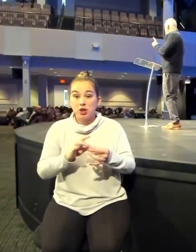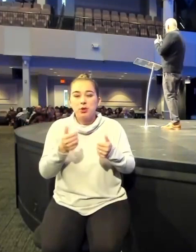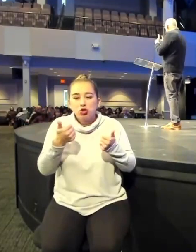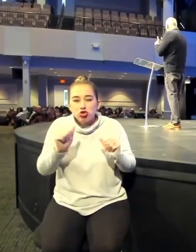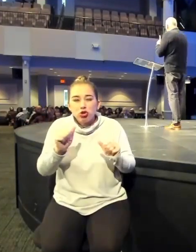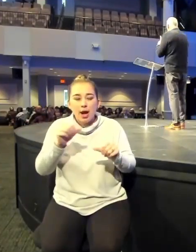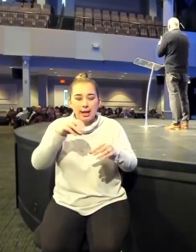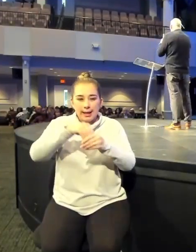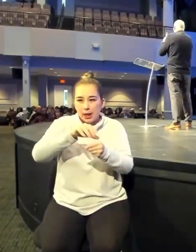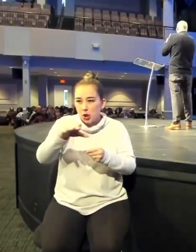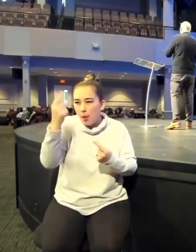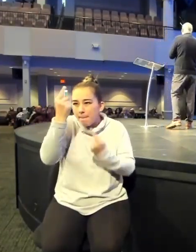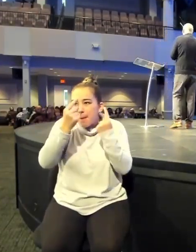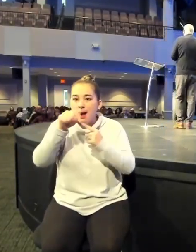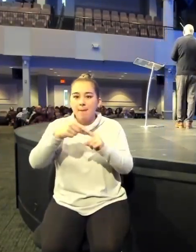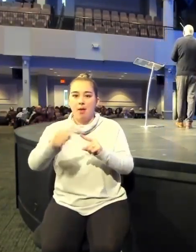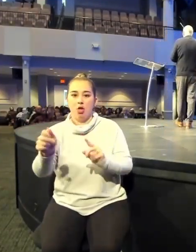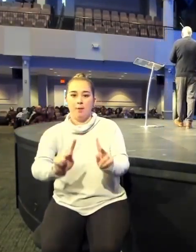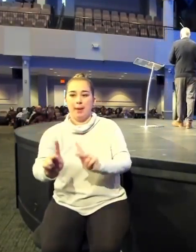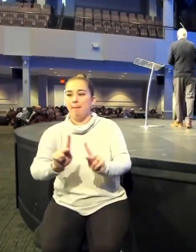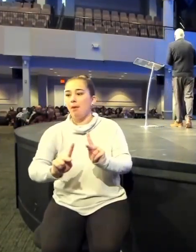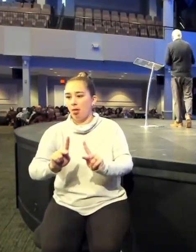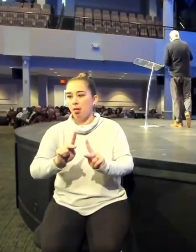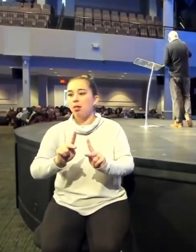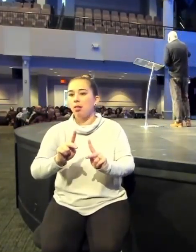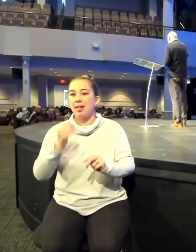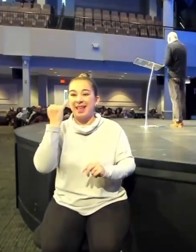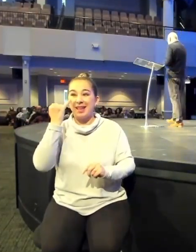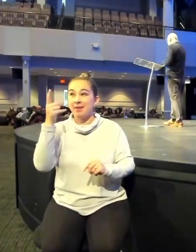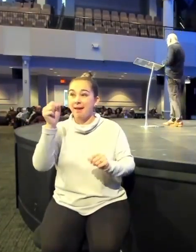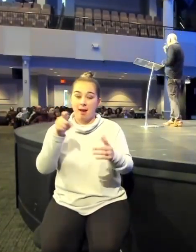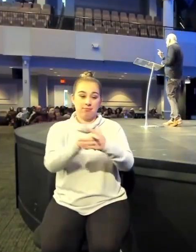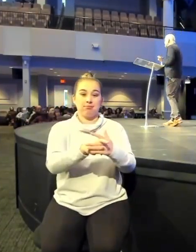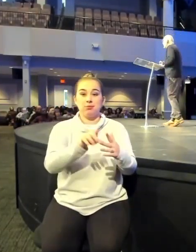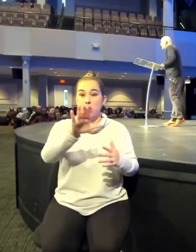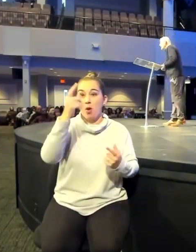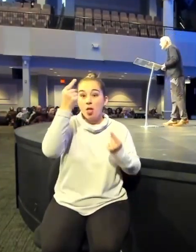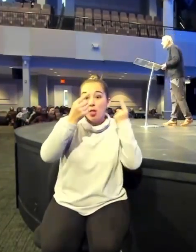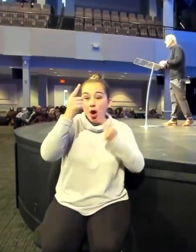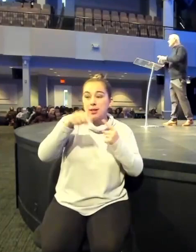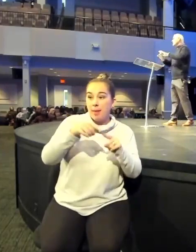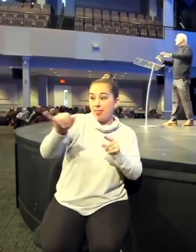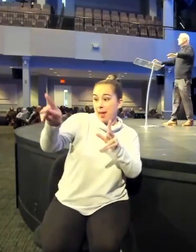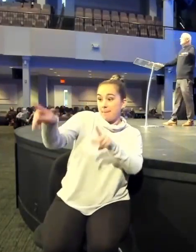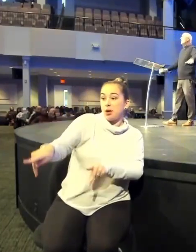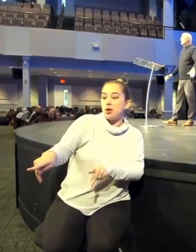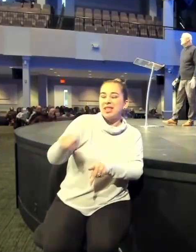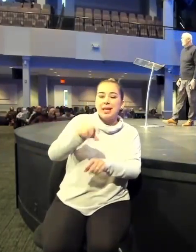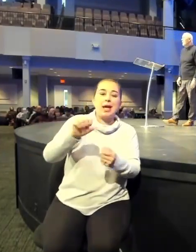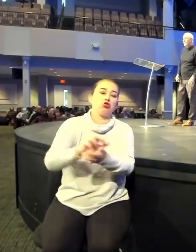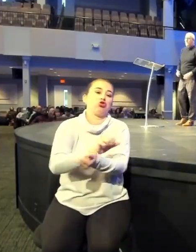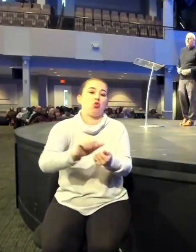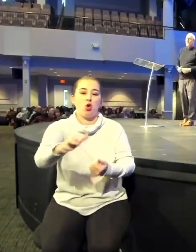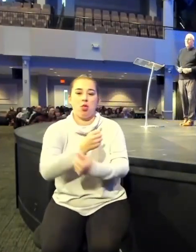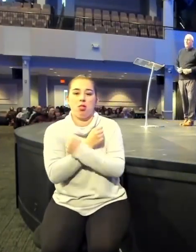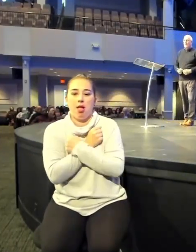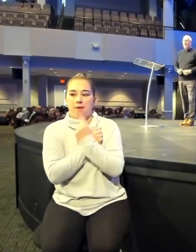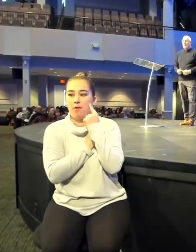to get in your thinking about other people. If he can infiltrate how you think about someone, he can destroy your love for